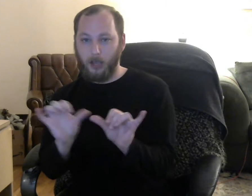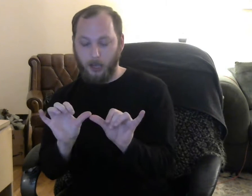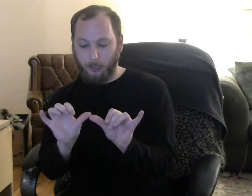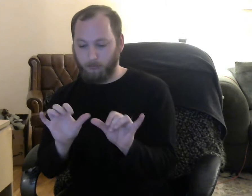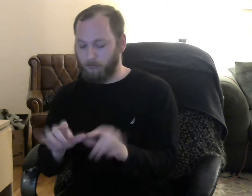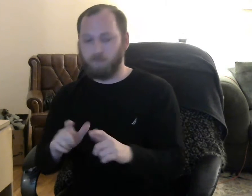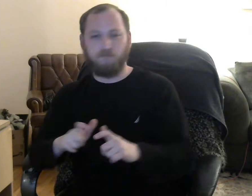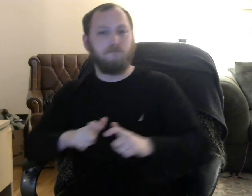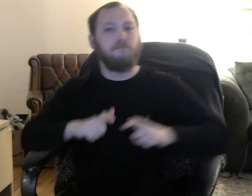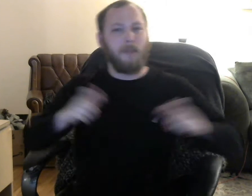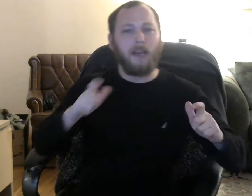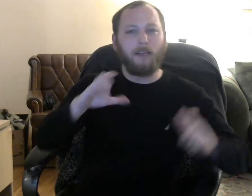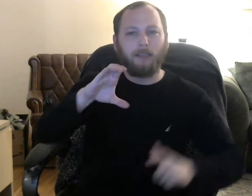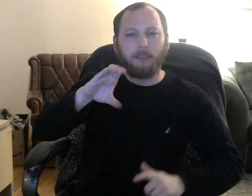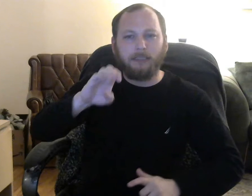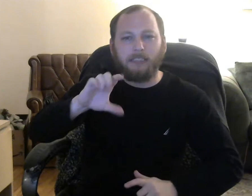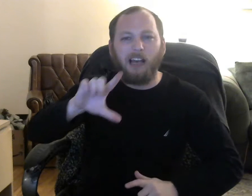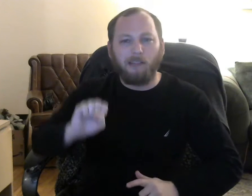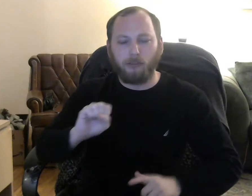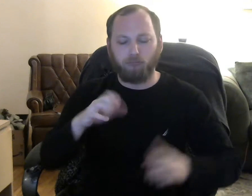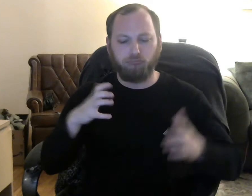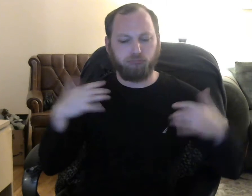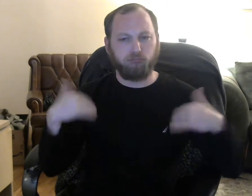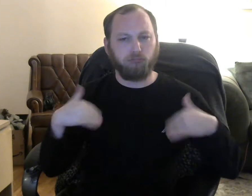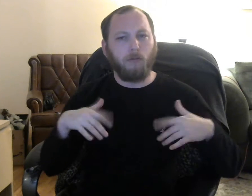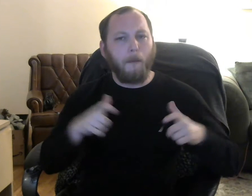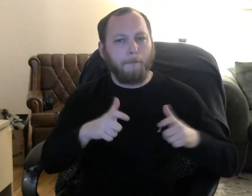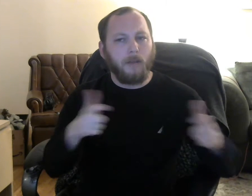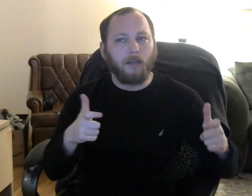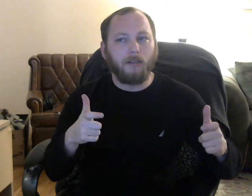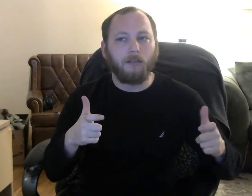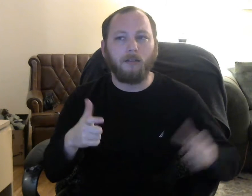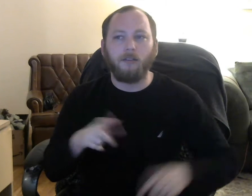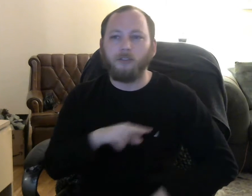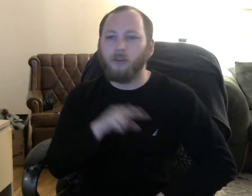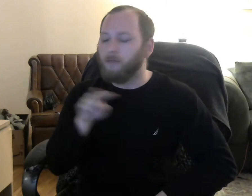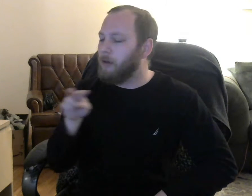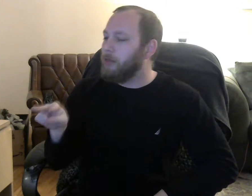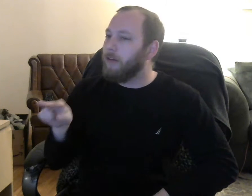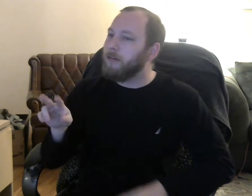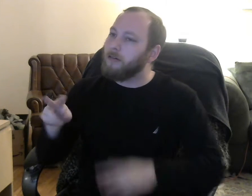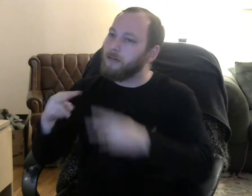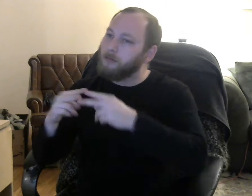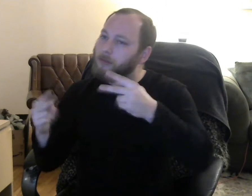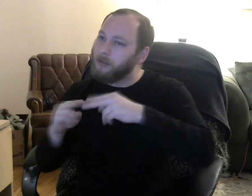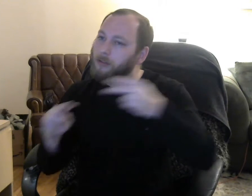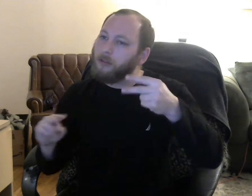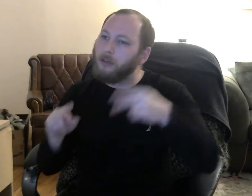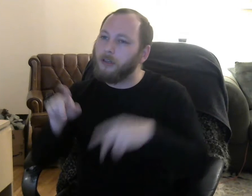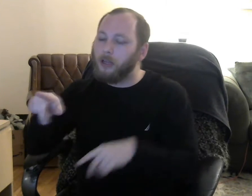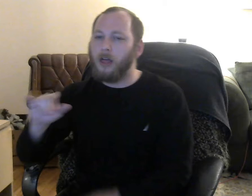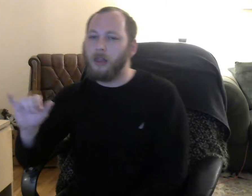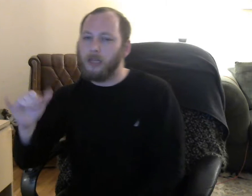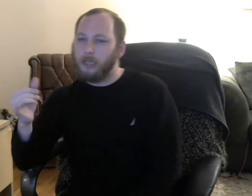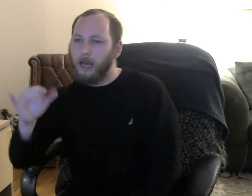here emerging from it, these little yellow things, these are HIV viruses emerging